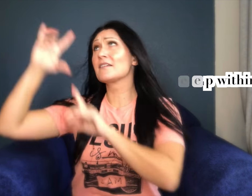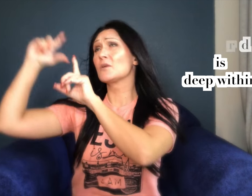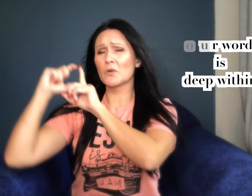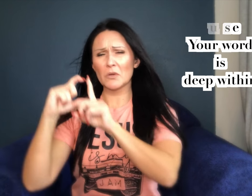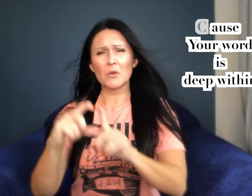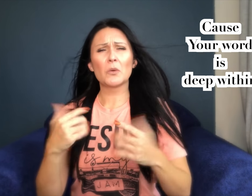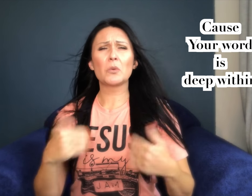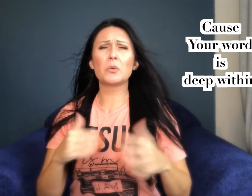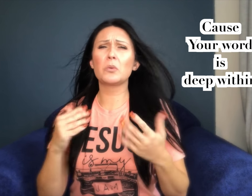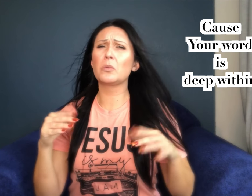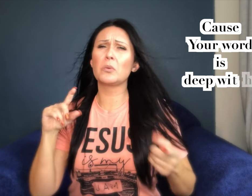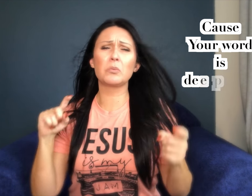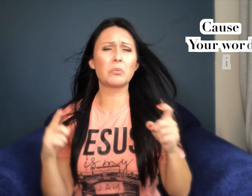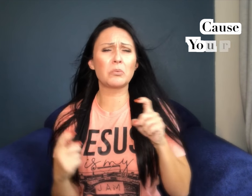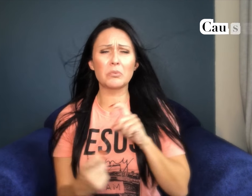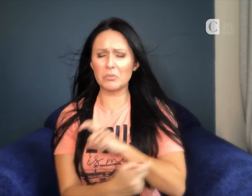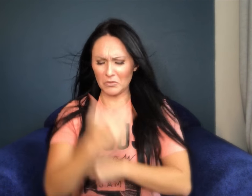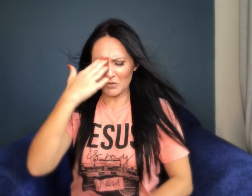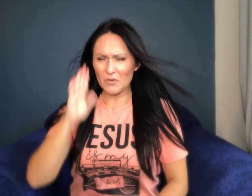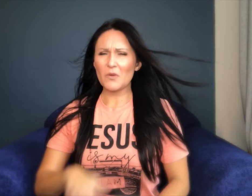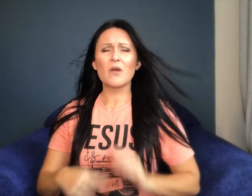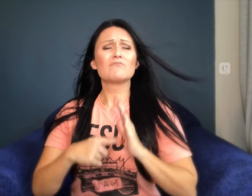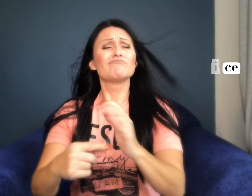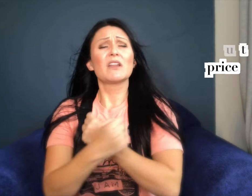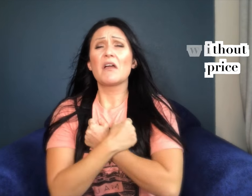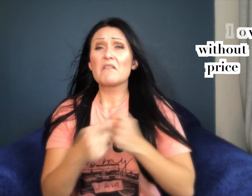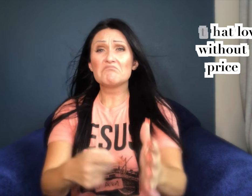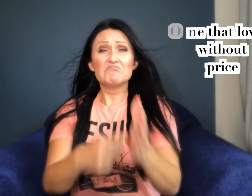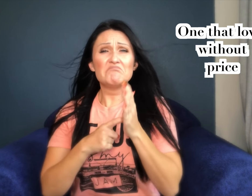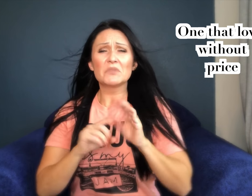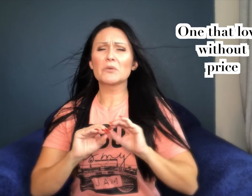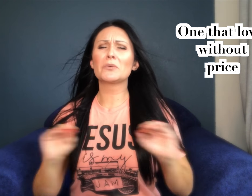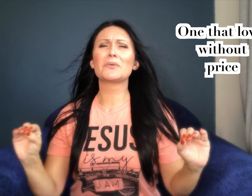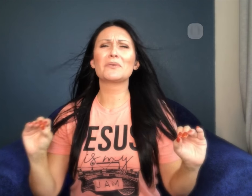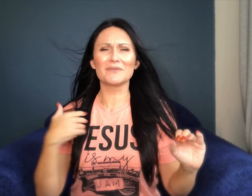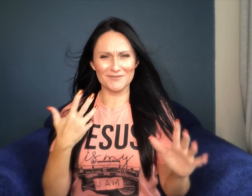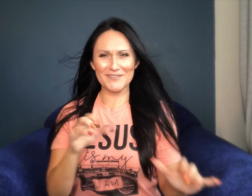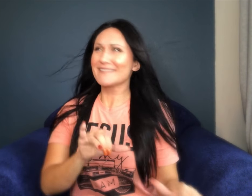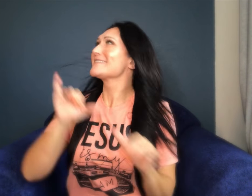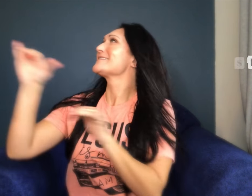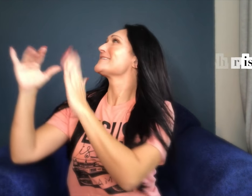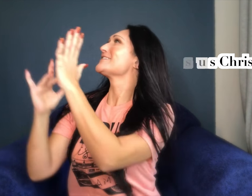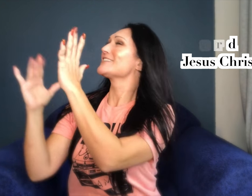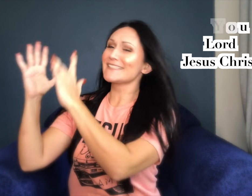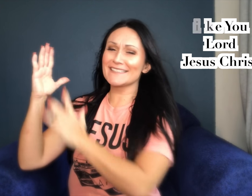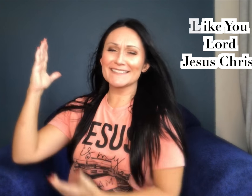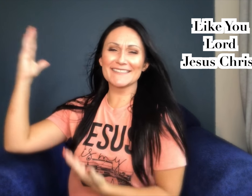word is deep within. One that loves without price, like you, Lord Jesus Christ.